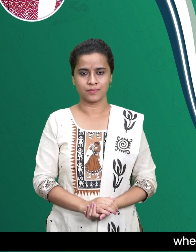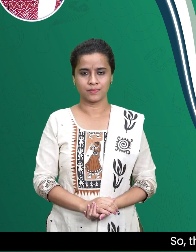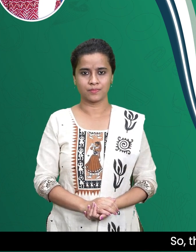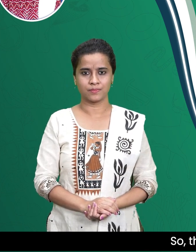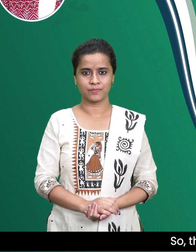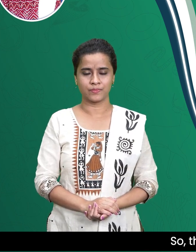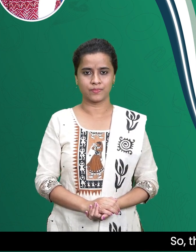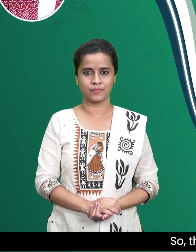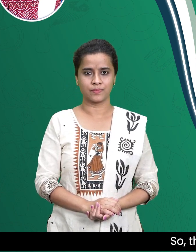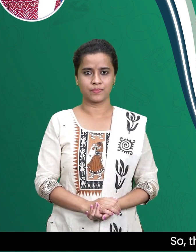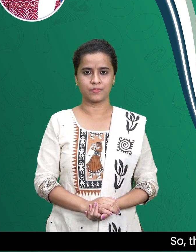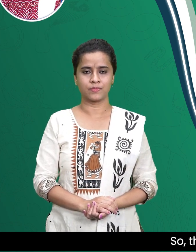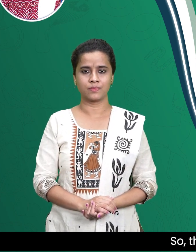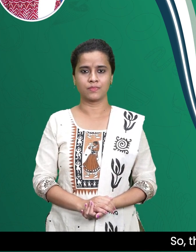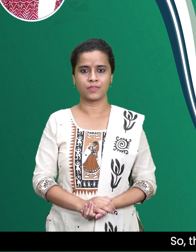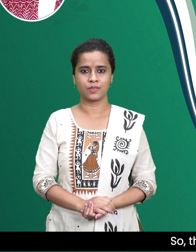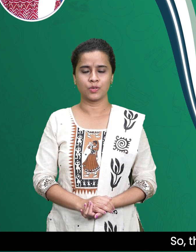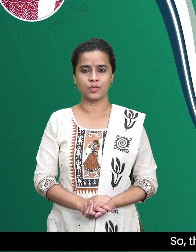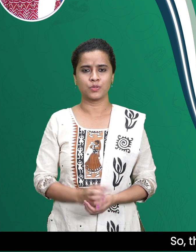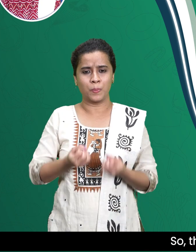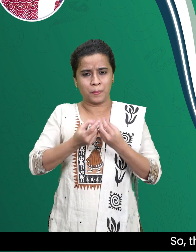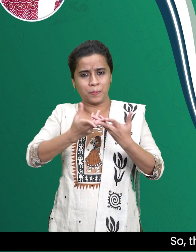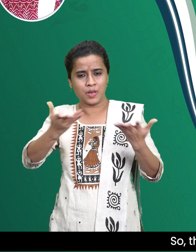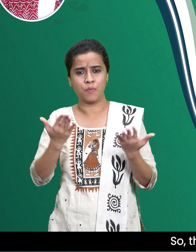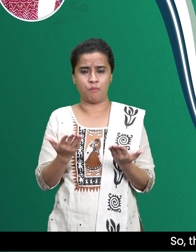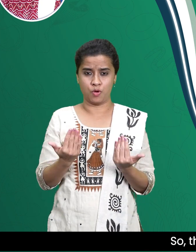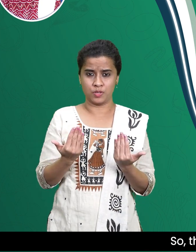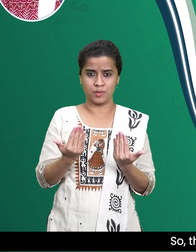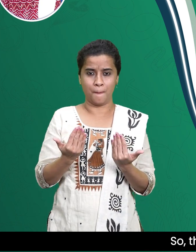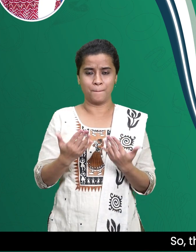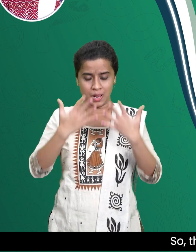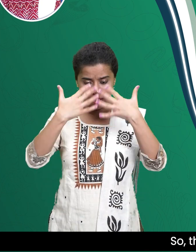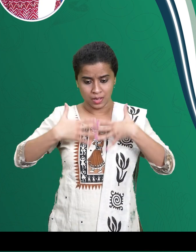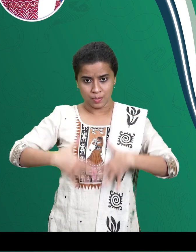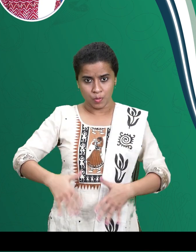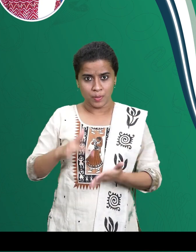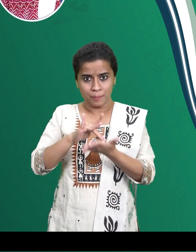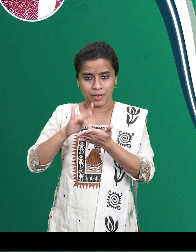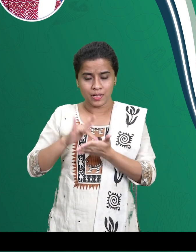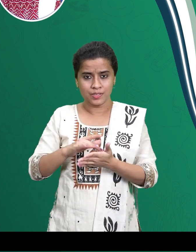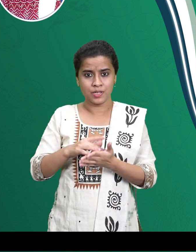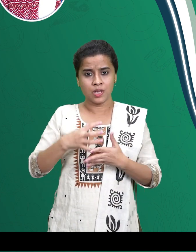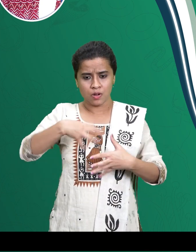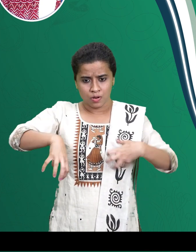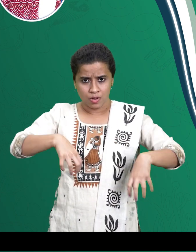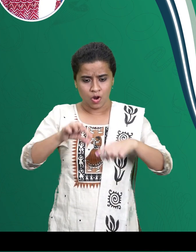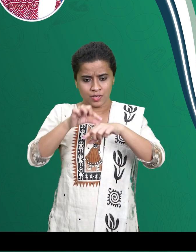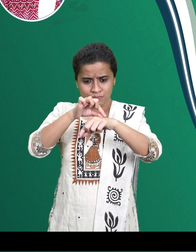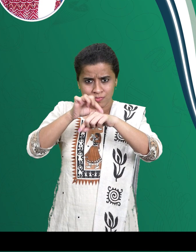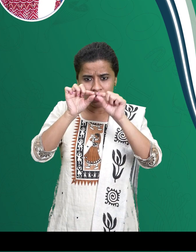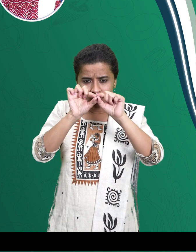So, there are many possible places, organs or tissues